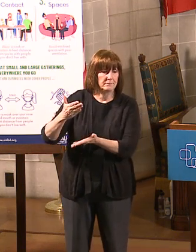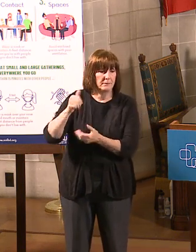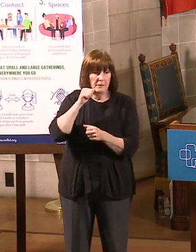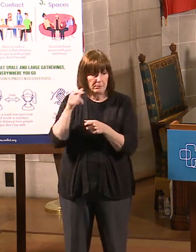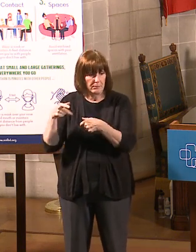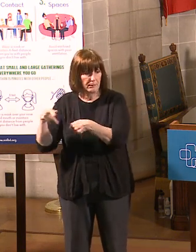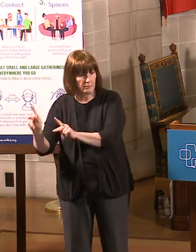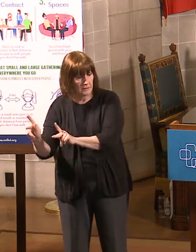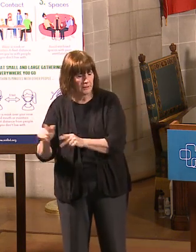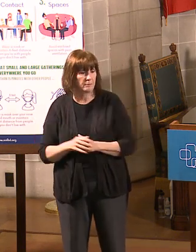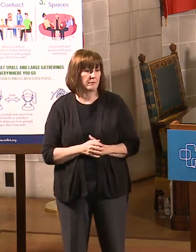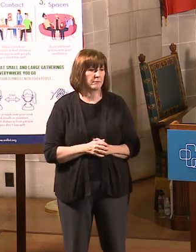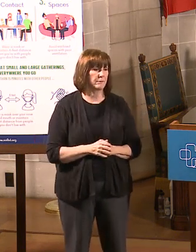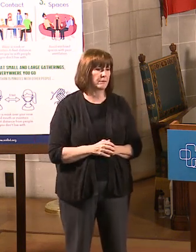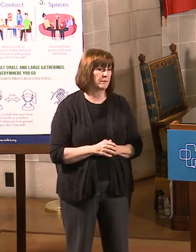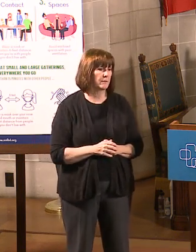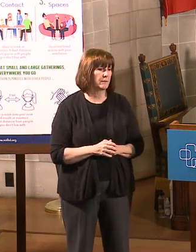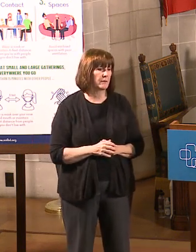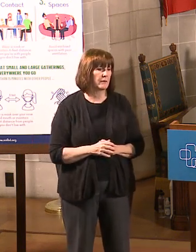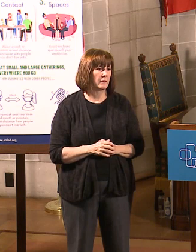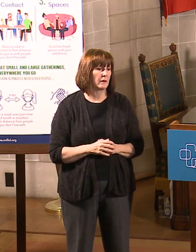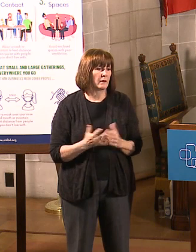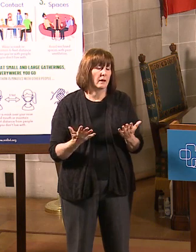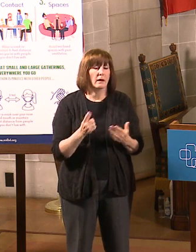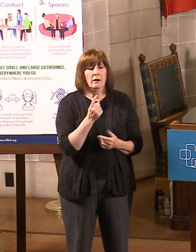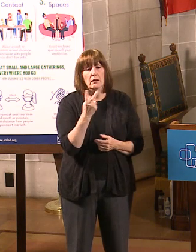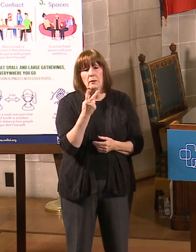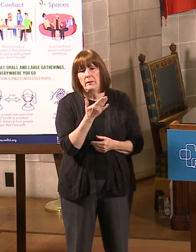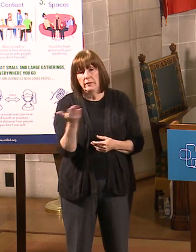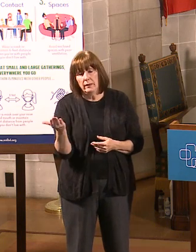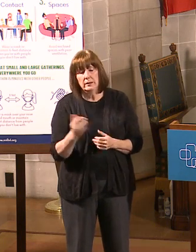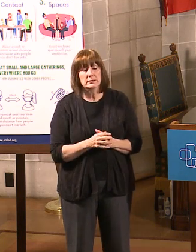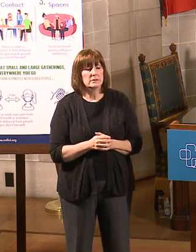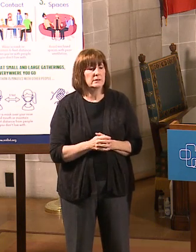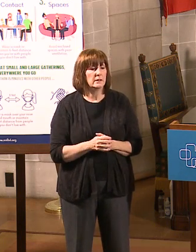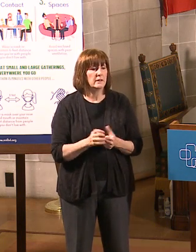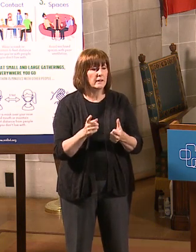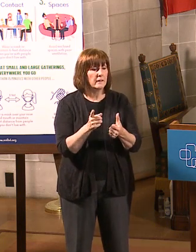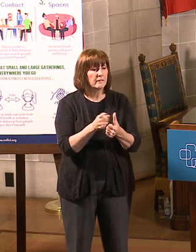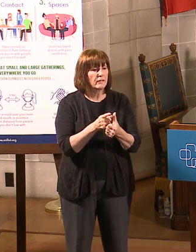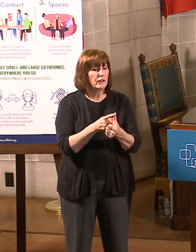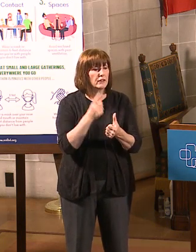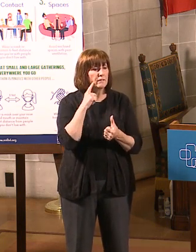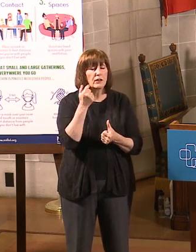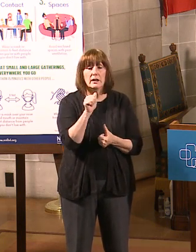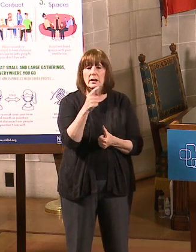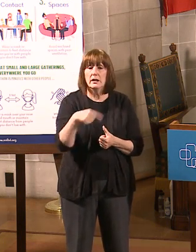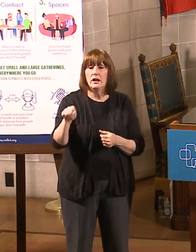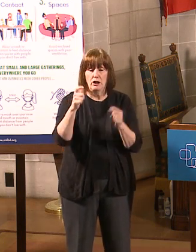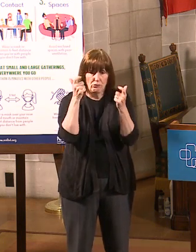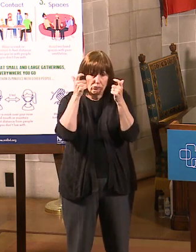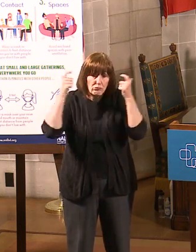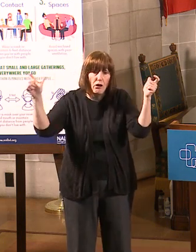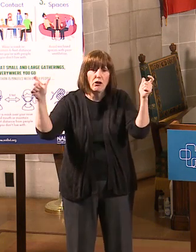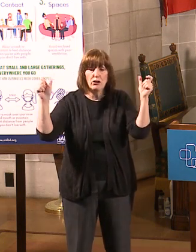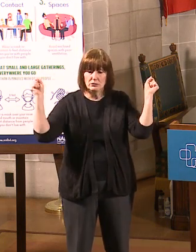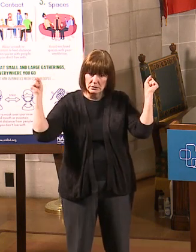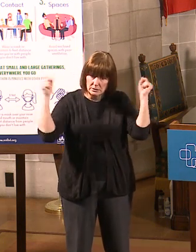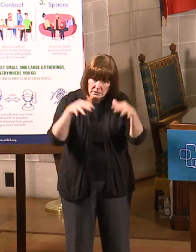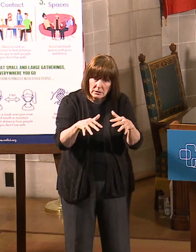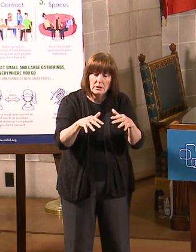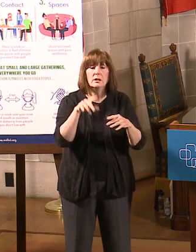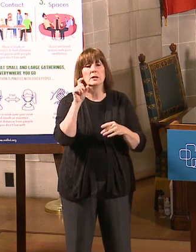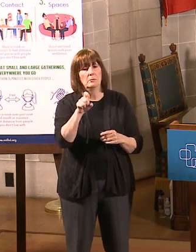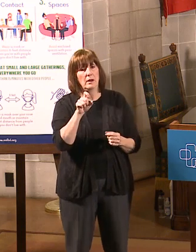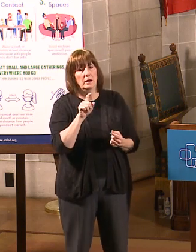100% of outside occupation? Well, a couple things I'd say on that. First of all, for any of those large events, you need to go to